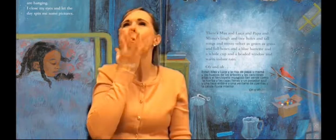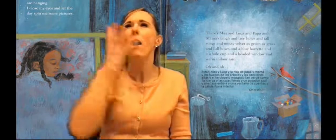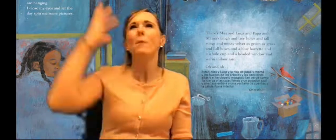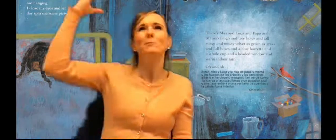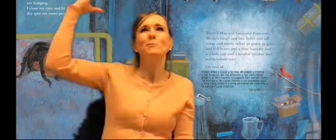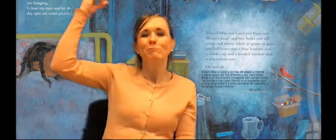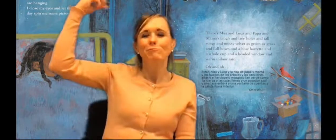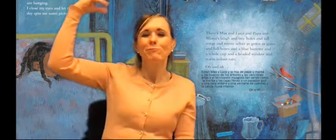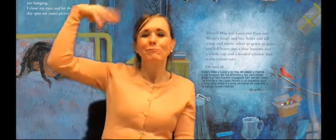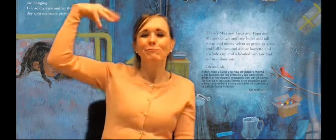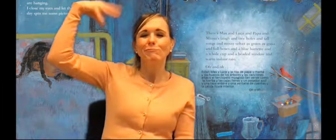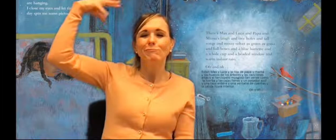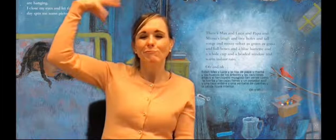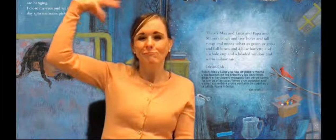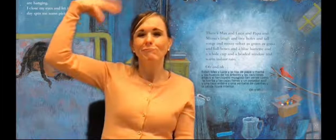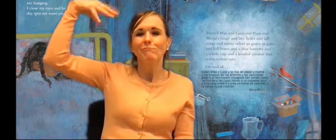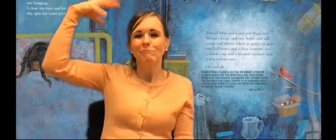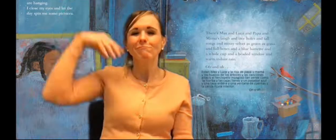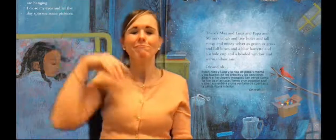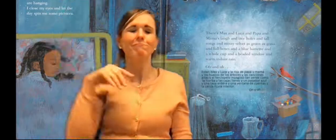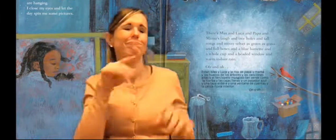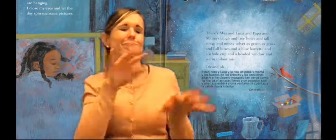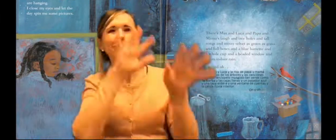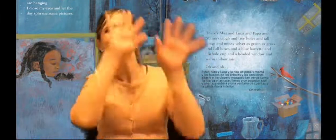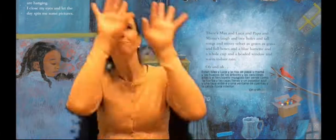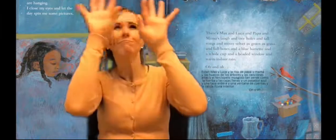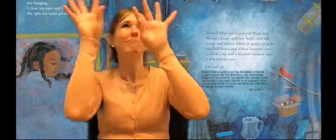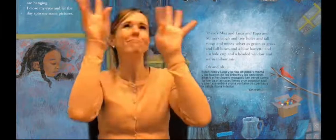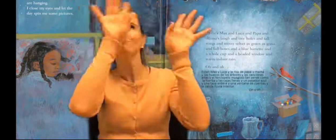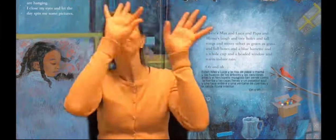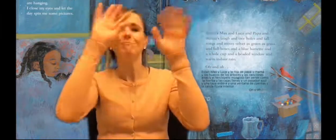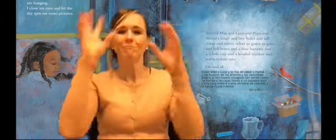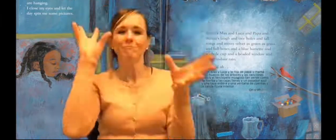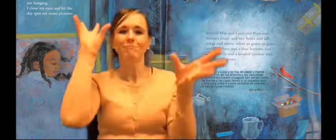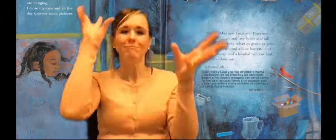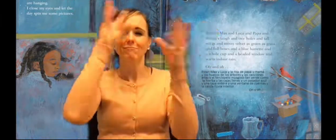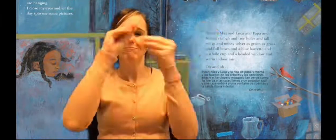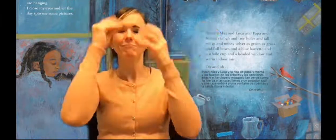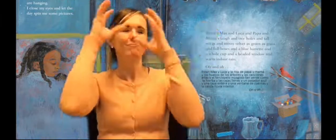I remember being in a warm shower.